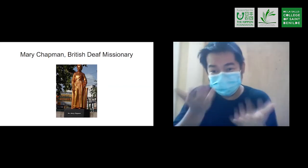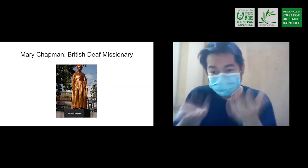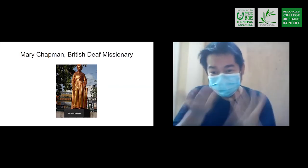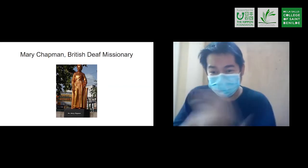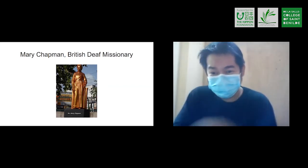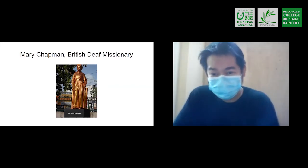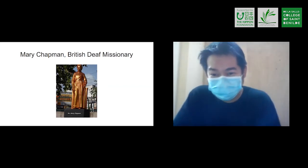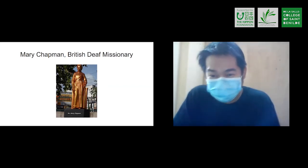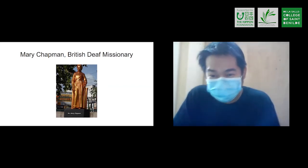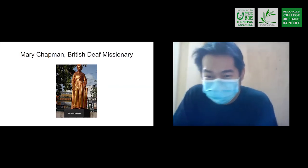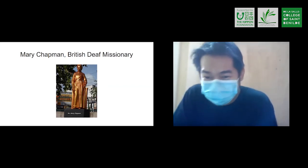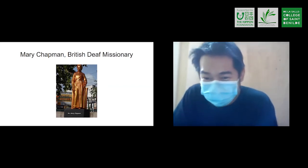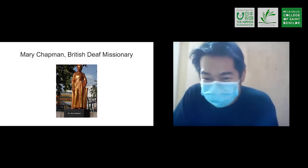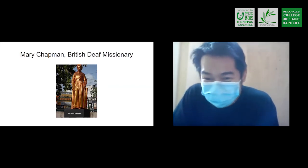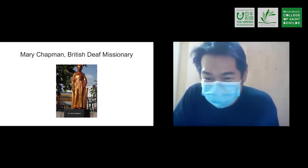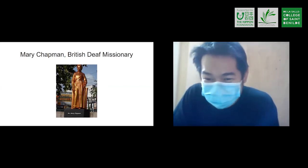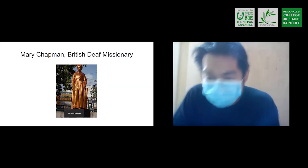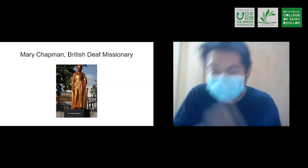And also,